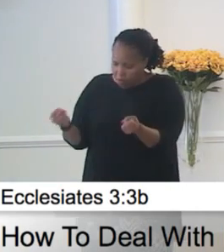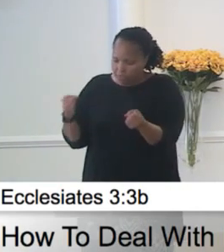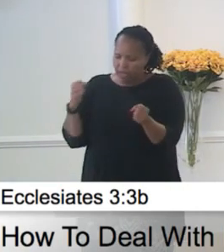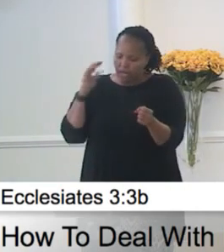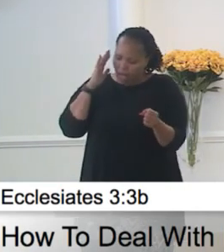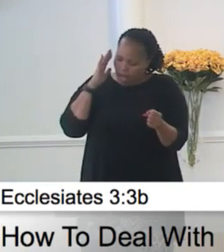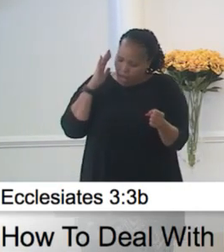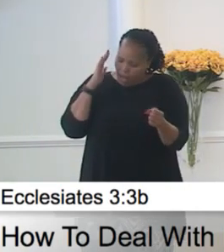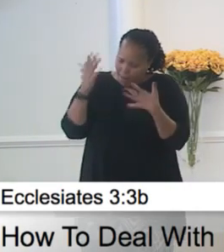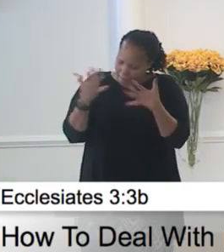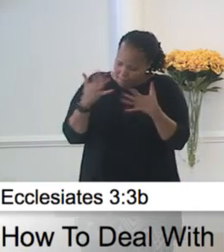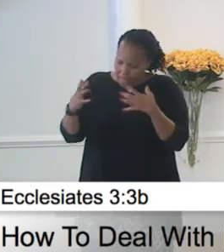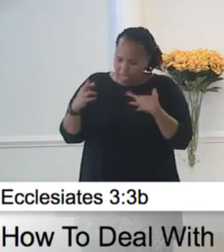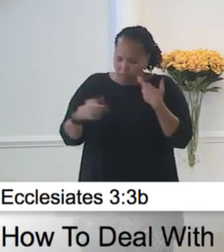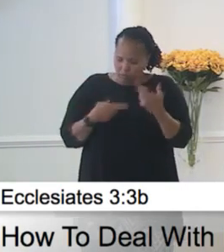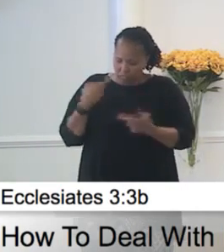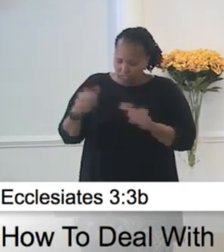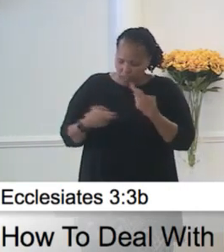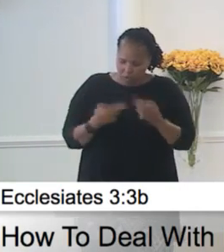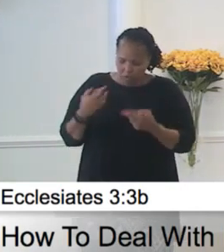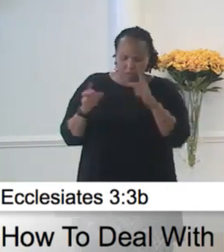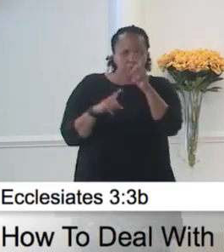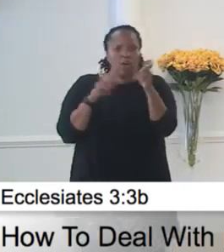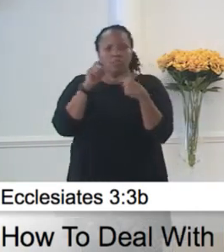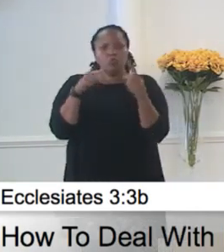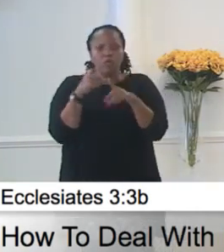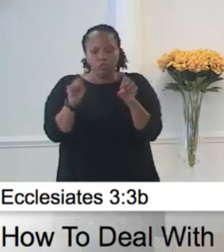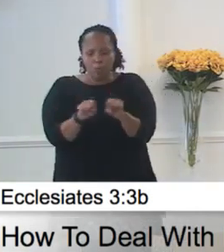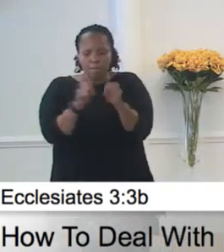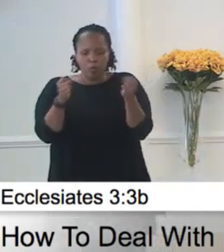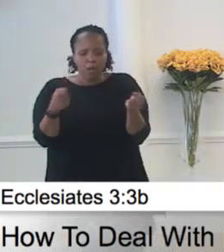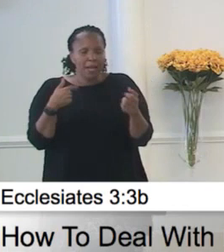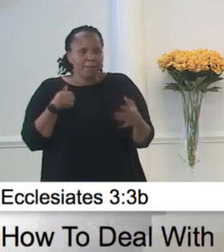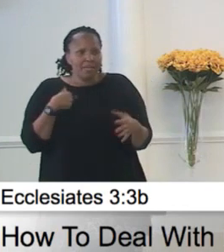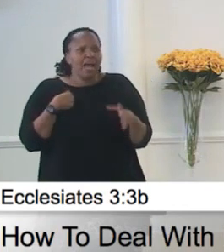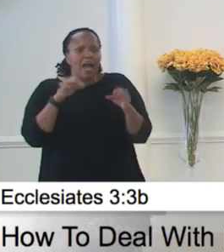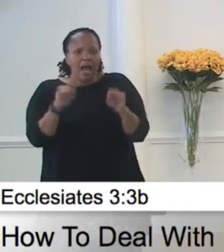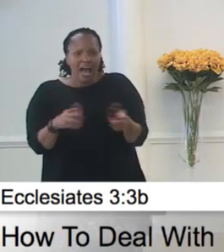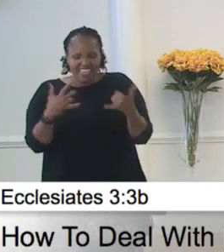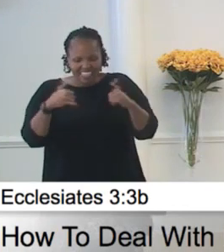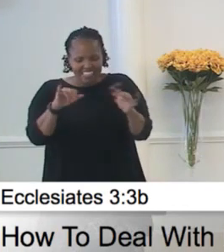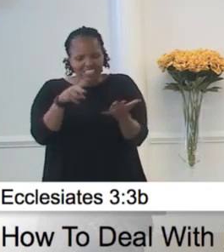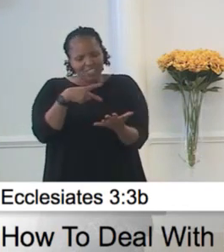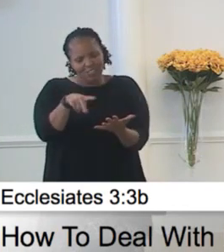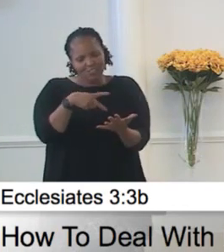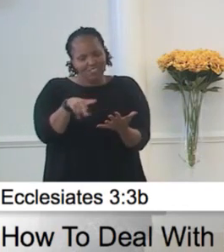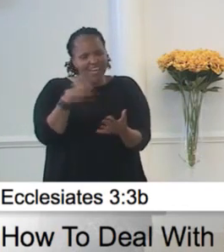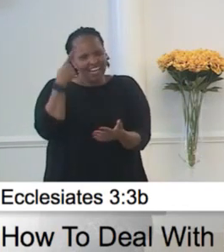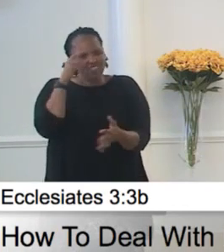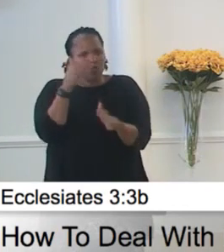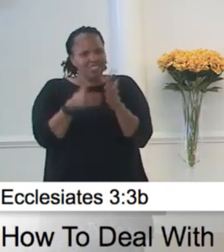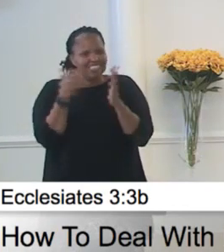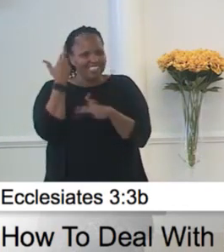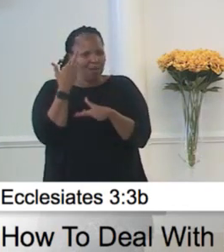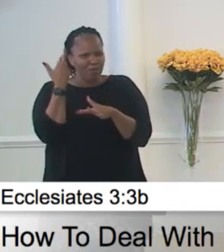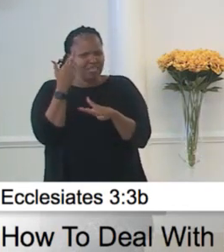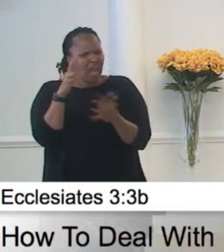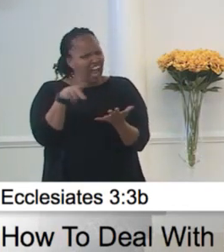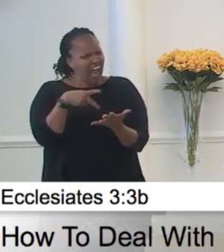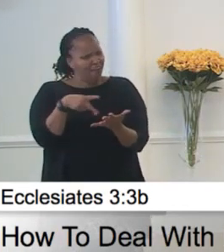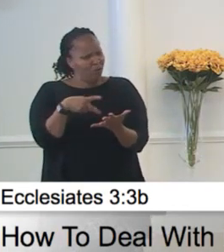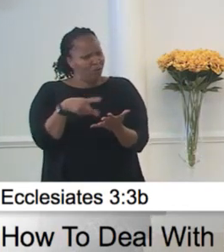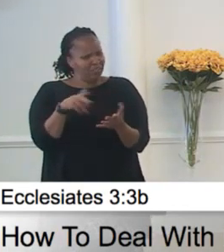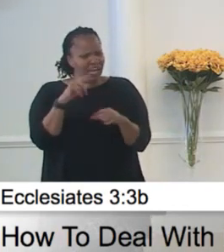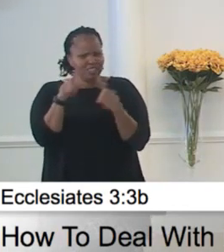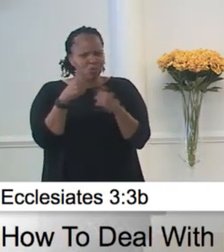may rejoice. Because when you break me, I can still dance for some reason. Have you ever danced while